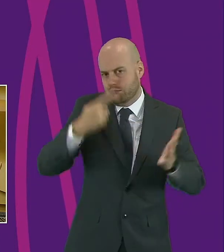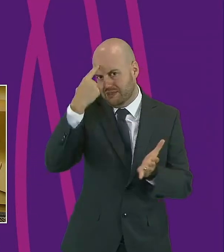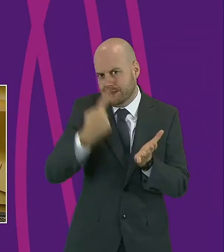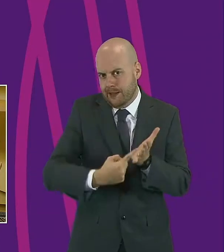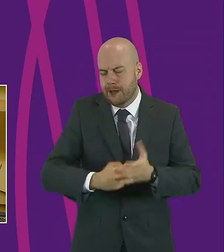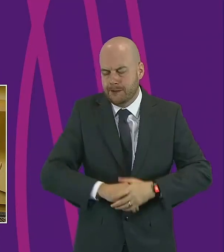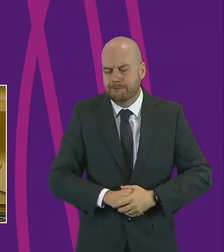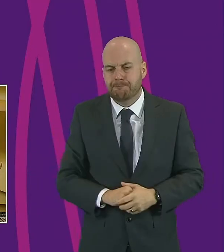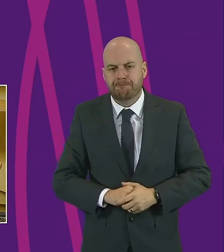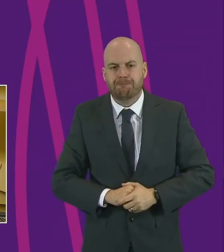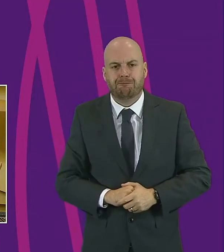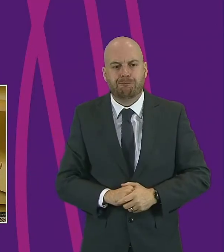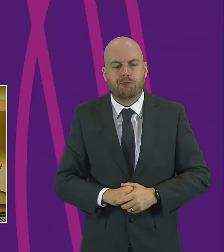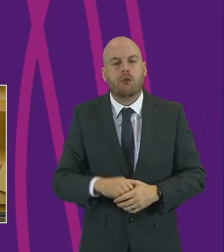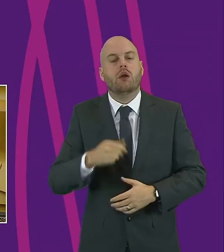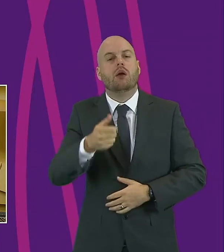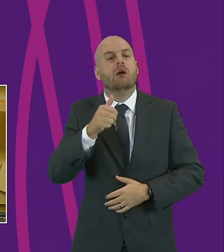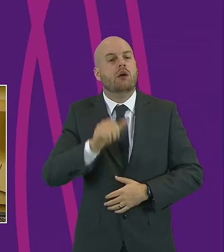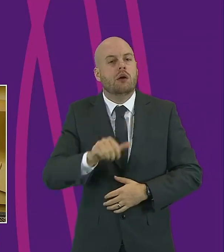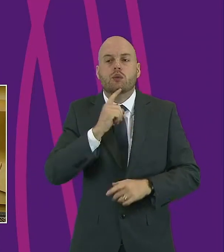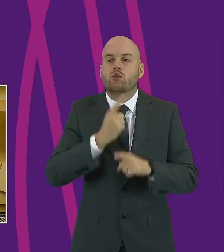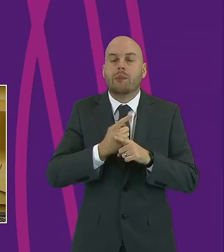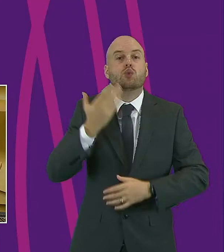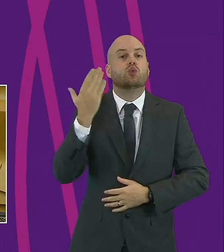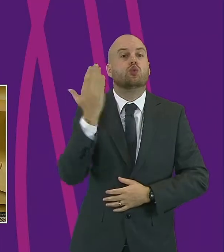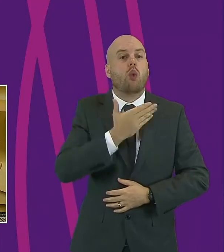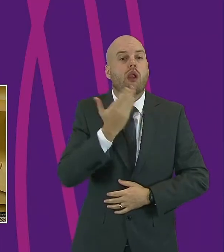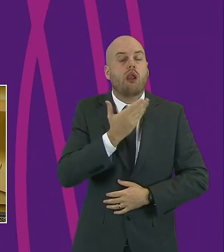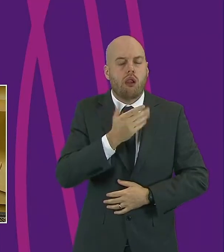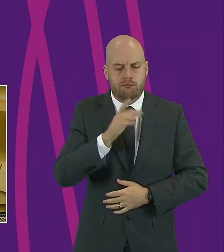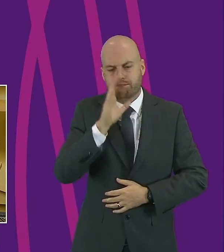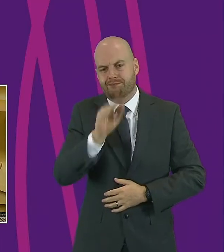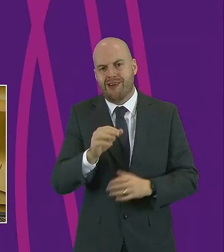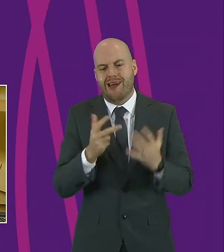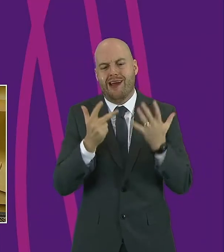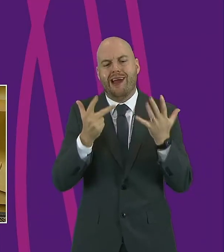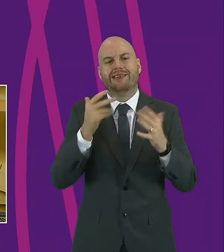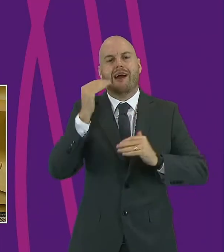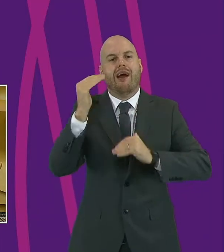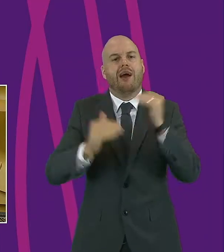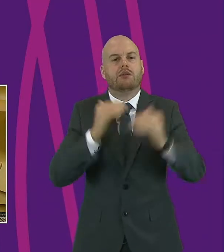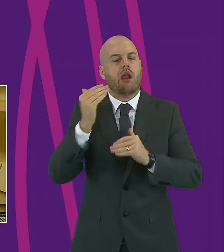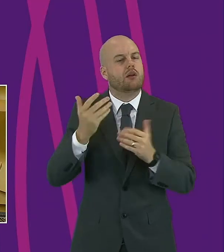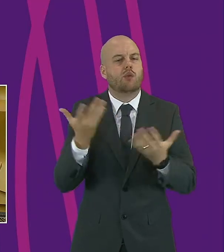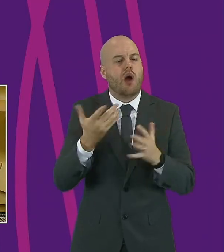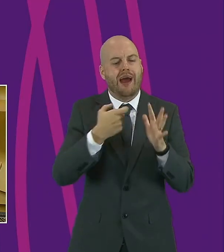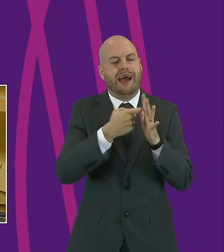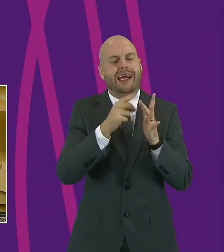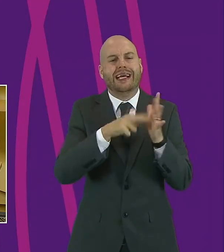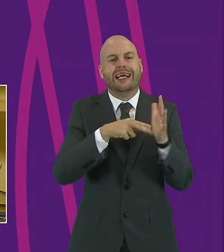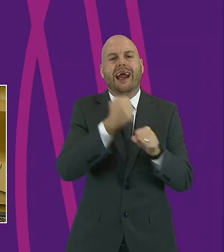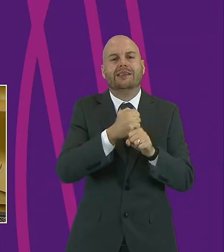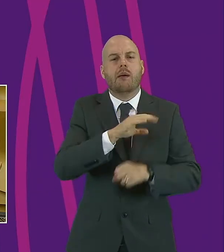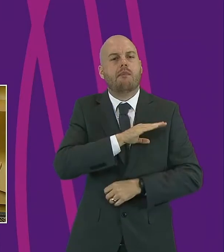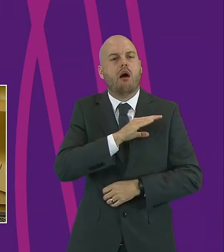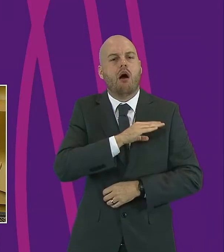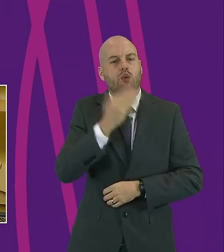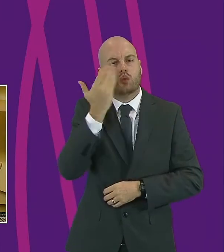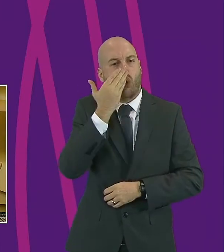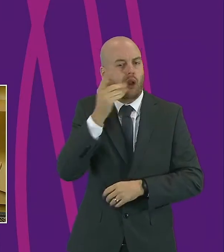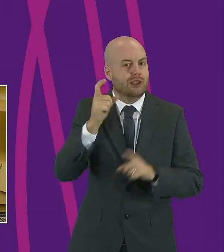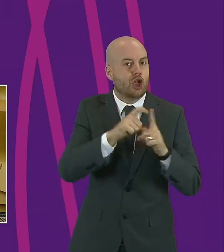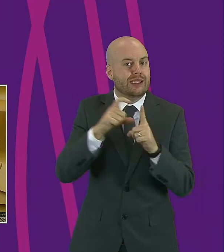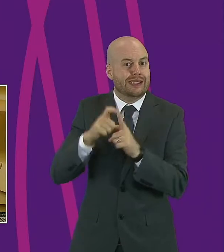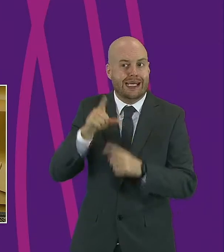to schools which are worth noting. A total of 8 adults at Kings Park School in Dundee have tested positive, which has prompted the decision